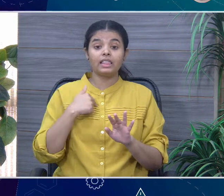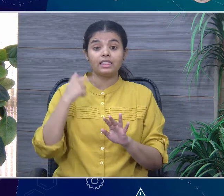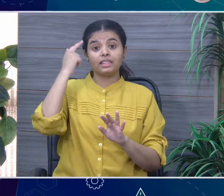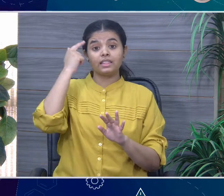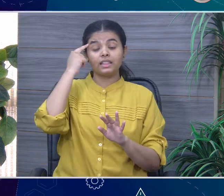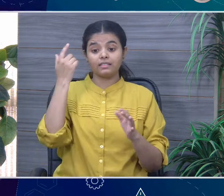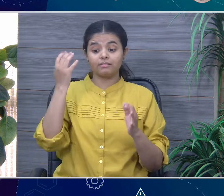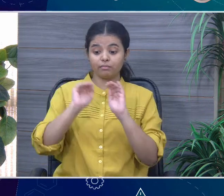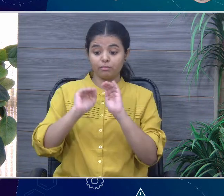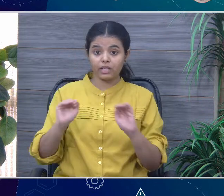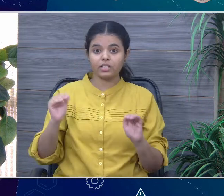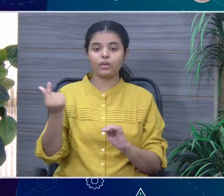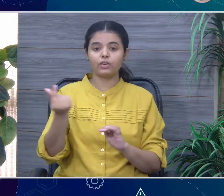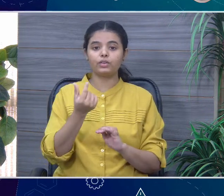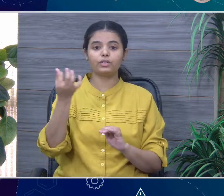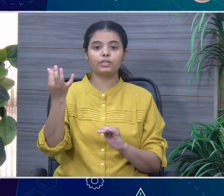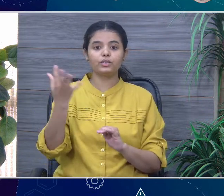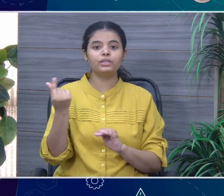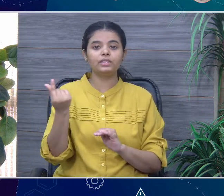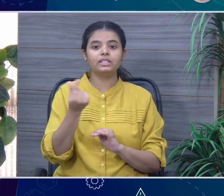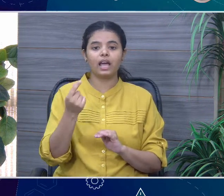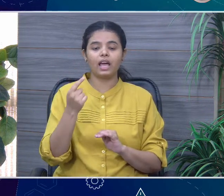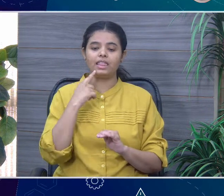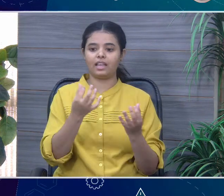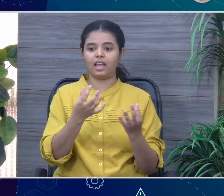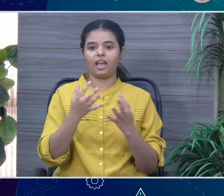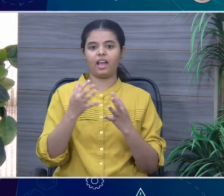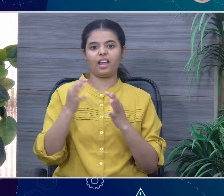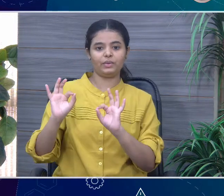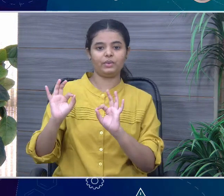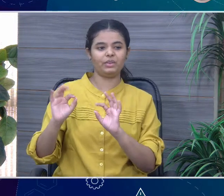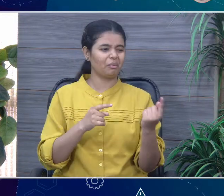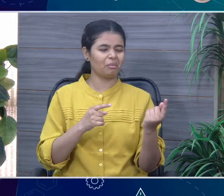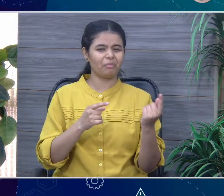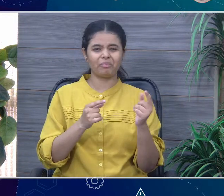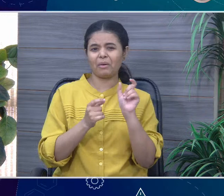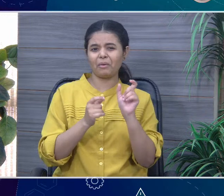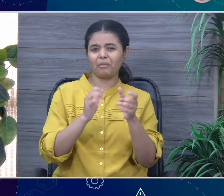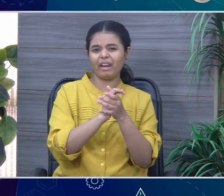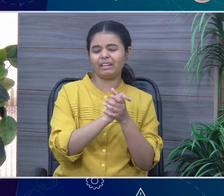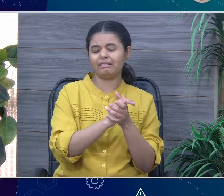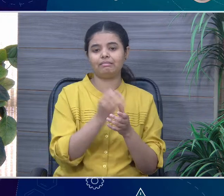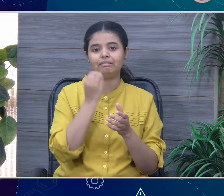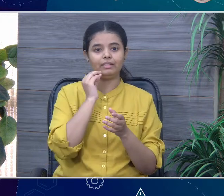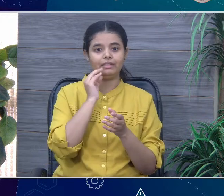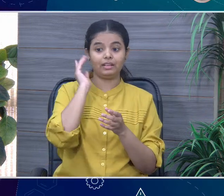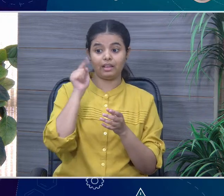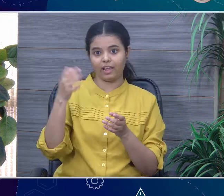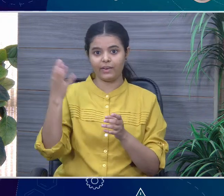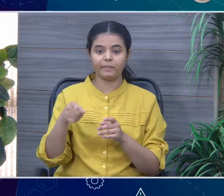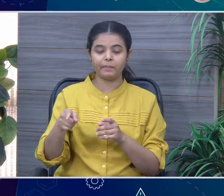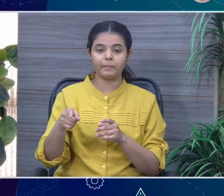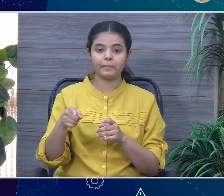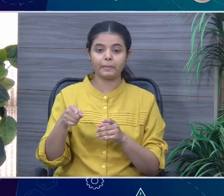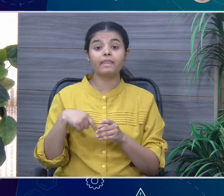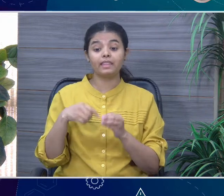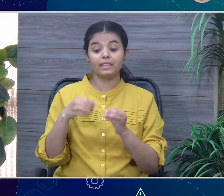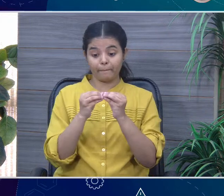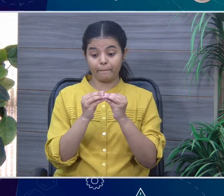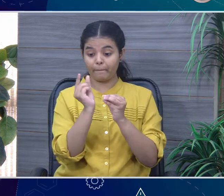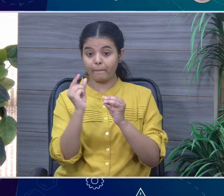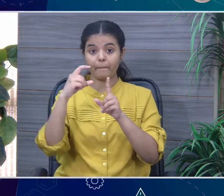has been used as the nomenclature here. So the similarity is that the buddy as a term has